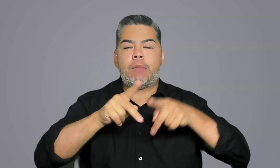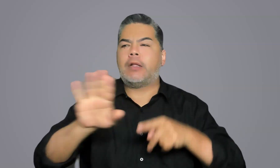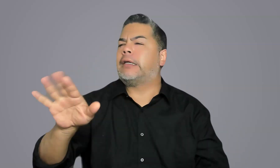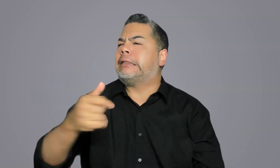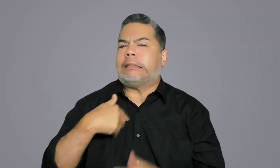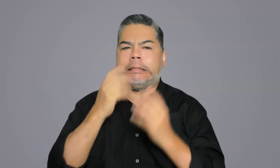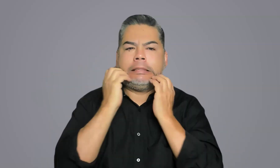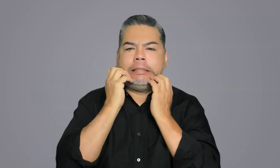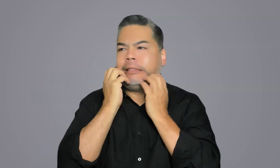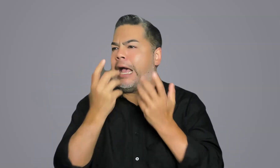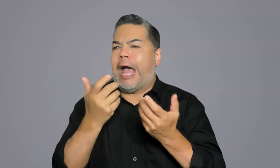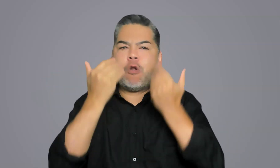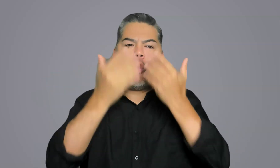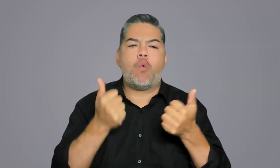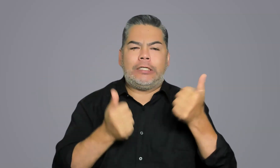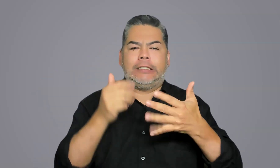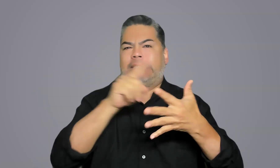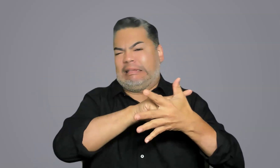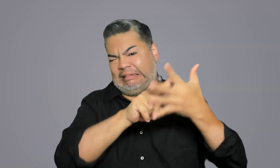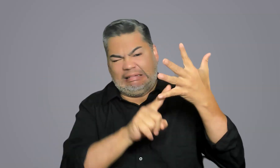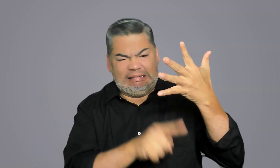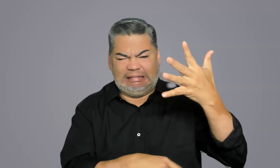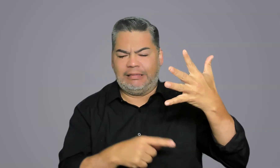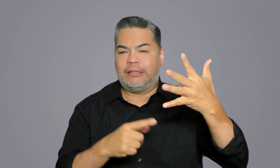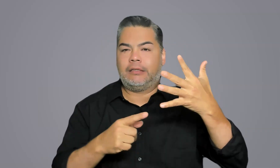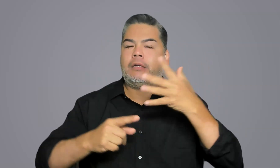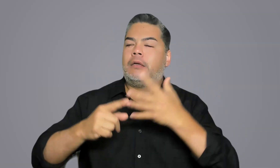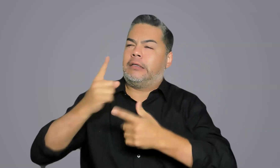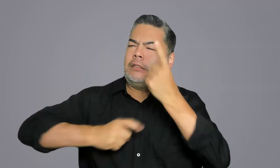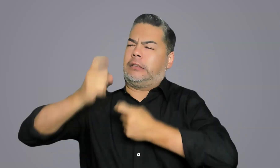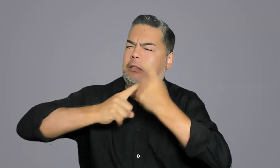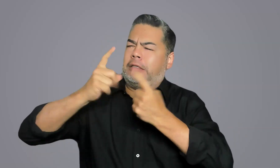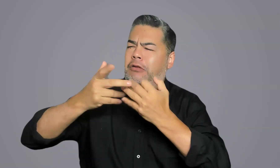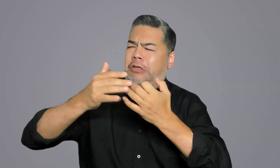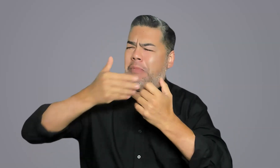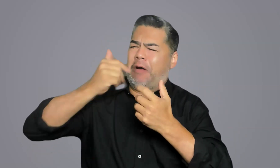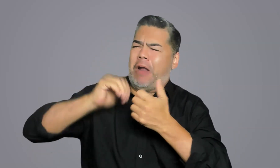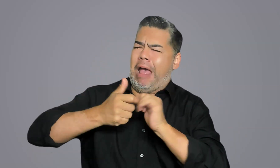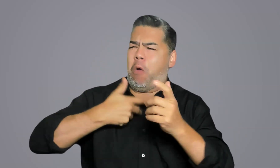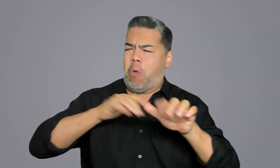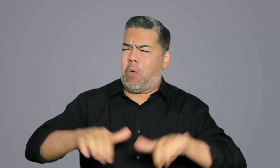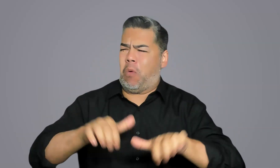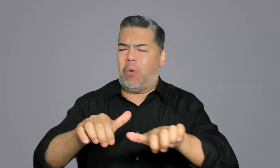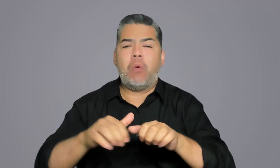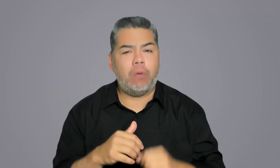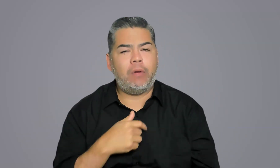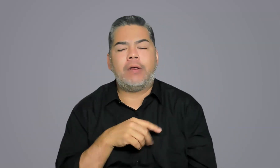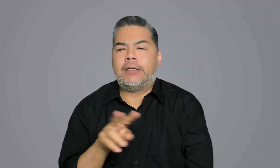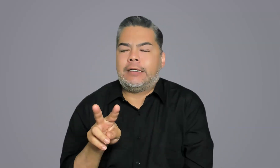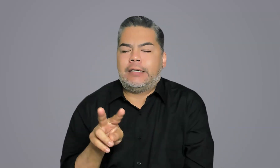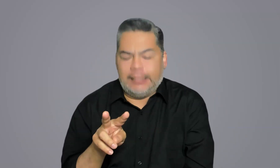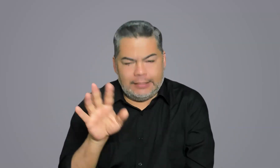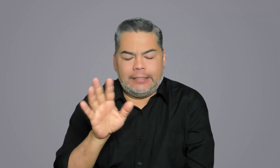choose. There's a lot out there. We always get asked for the same version, but is there a better way of doing it? I always take it back to basics. Just